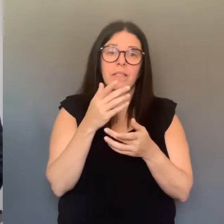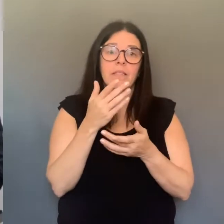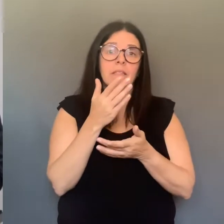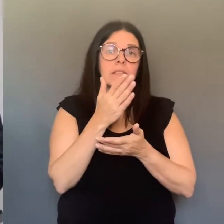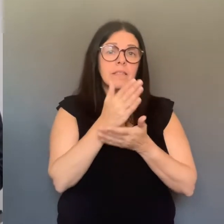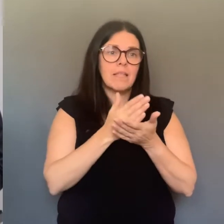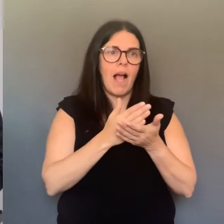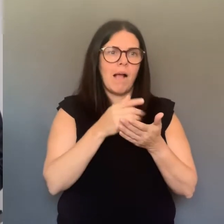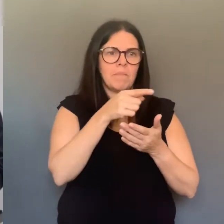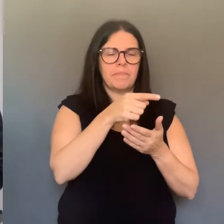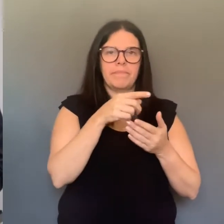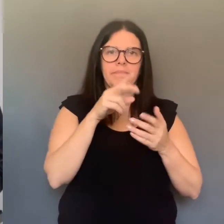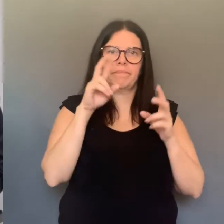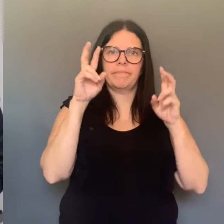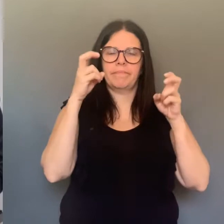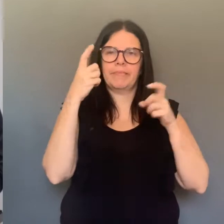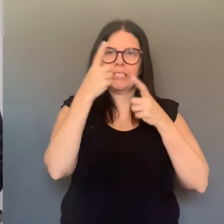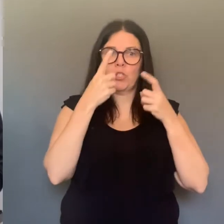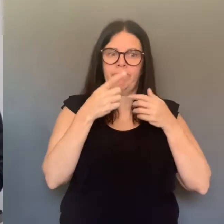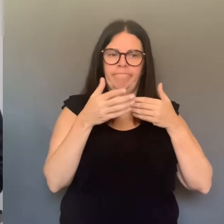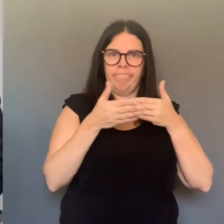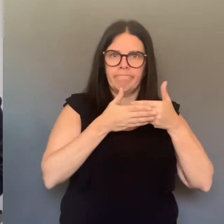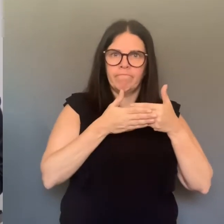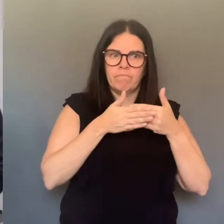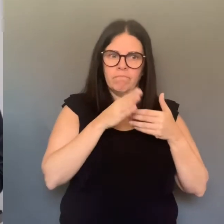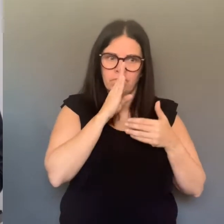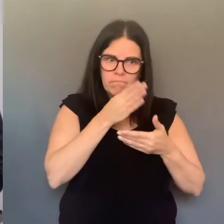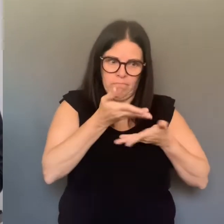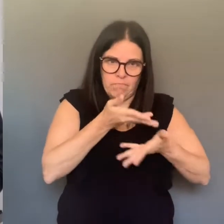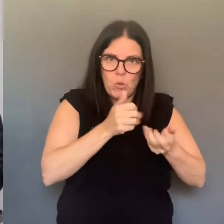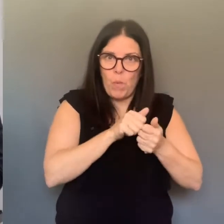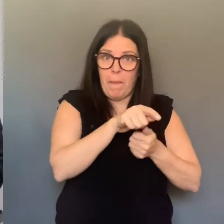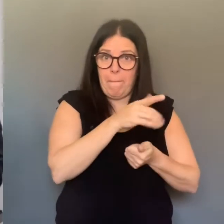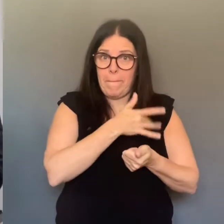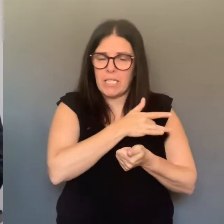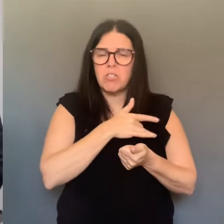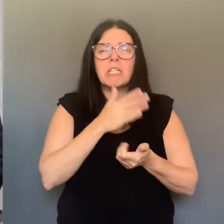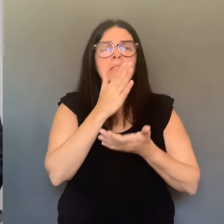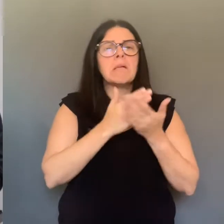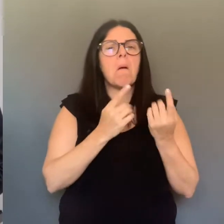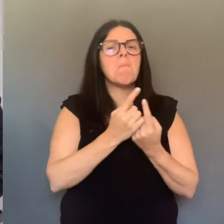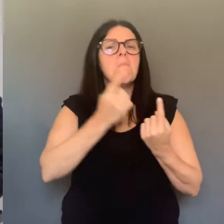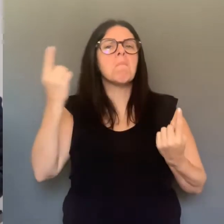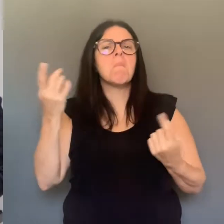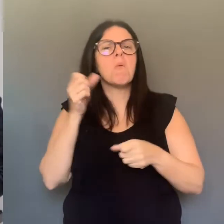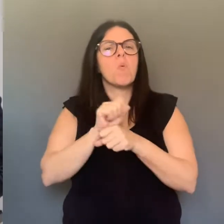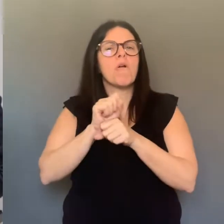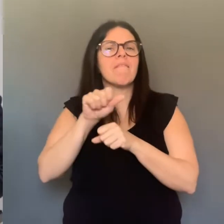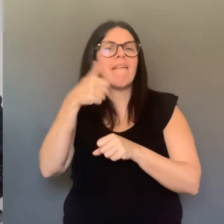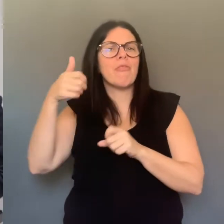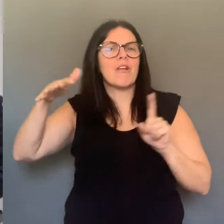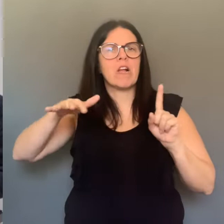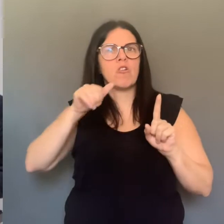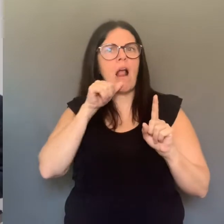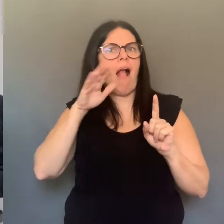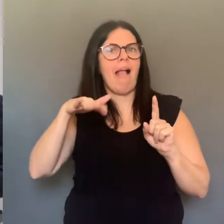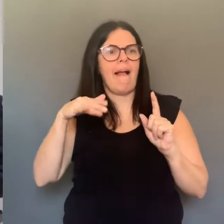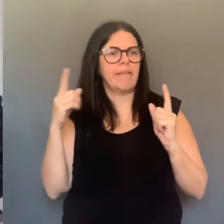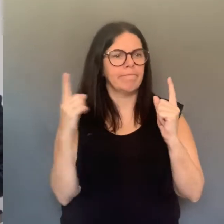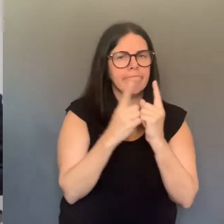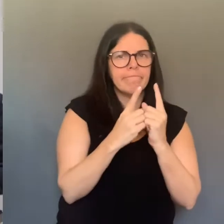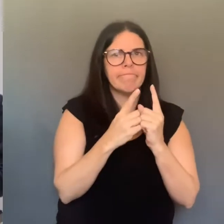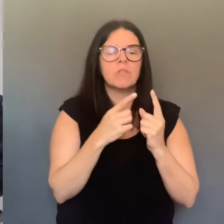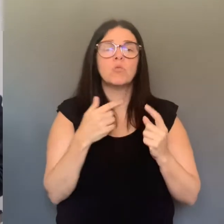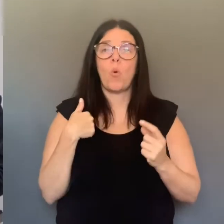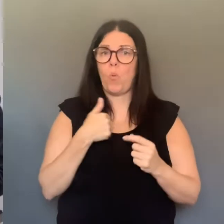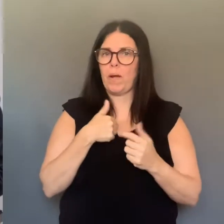going outside. So I think there are two types of categories, what we can say. Some, those are as close contacts, or those